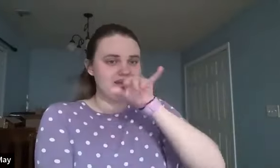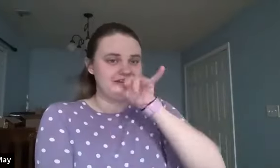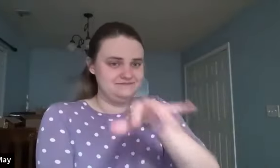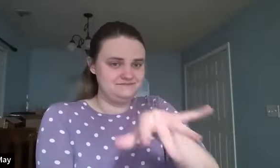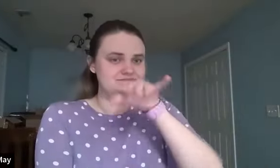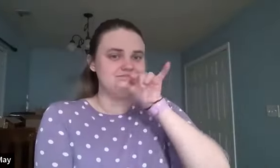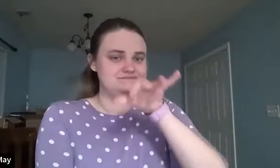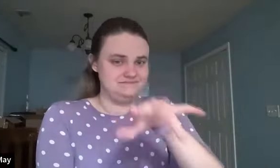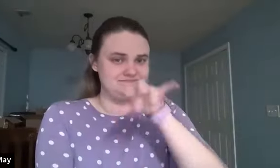dragon.